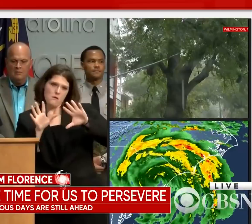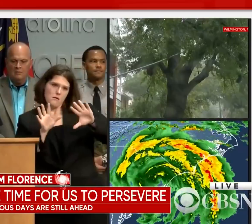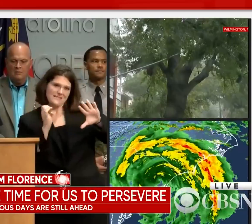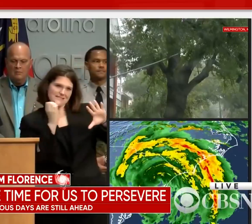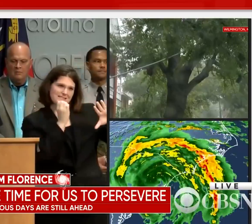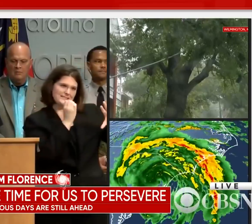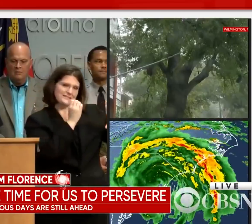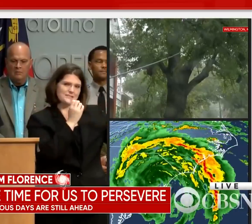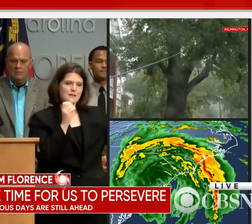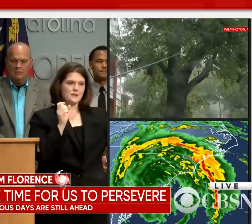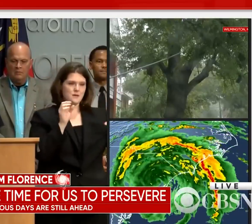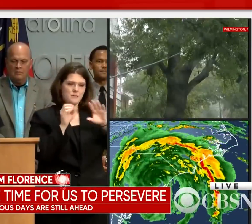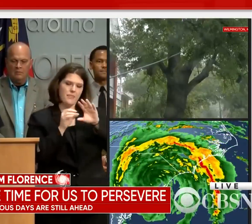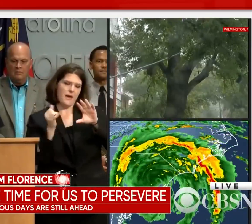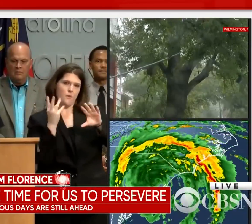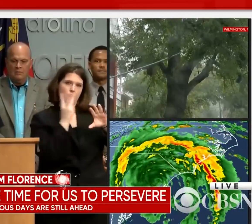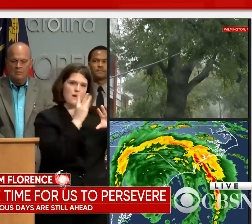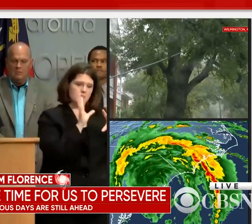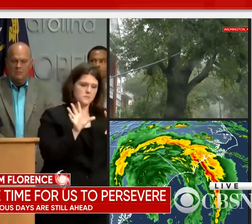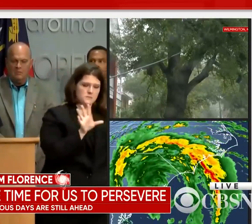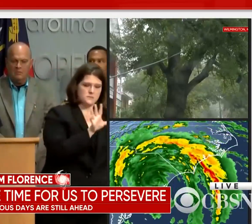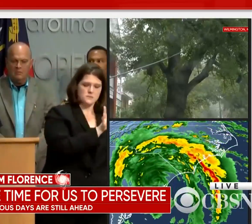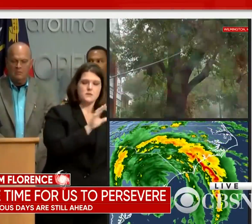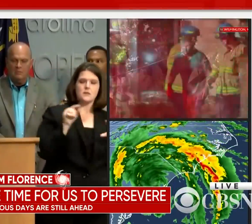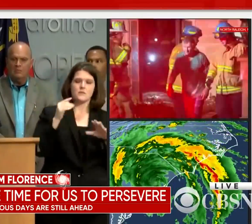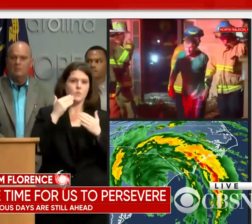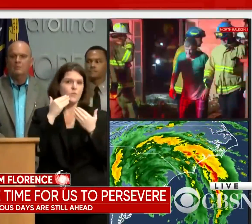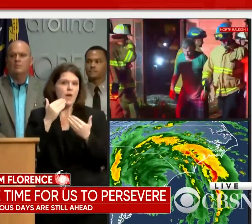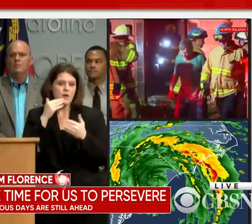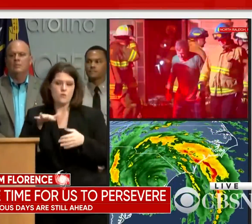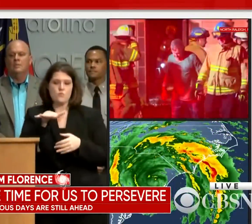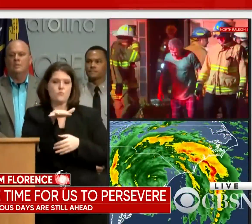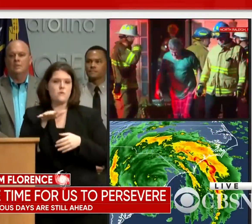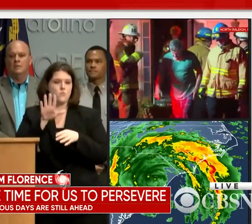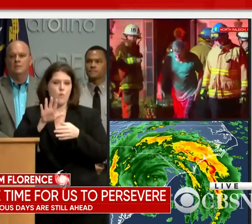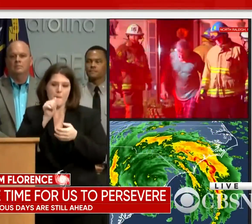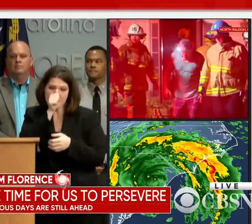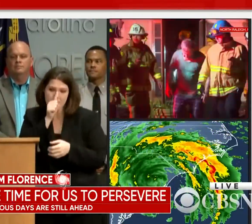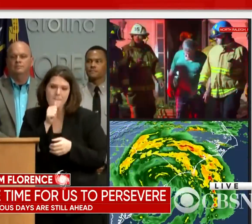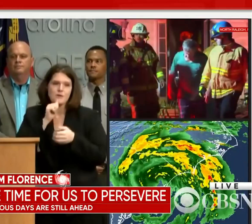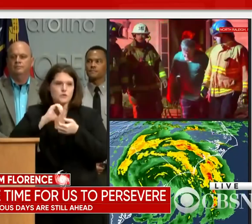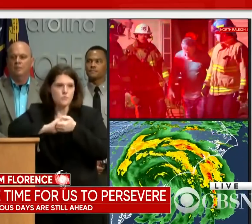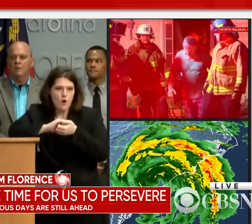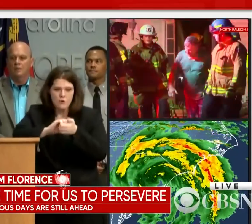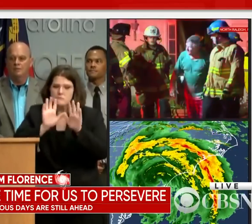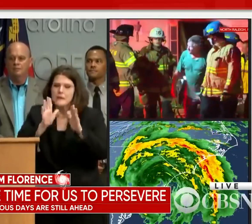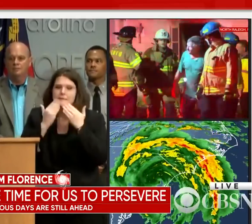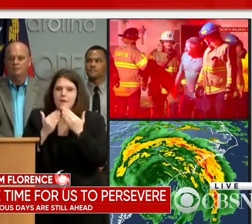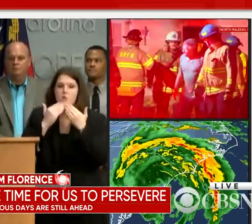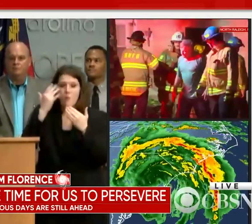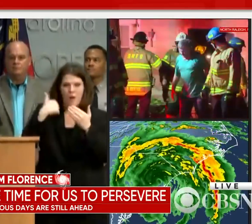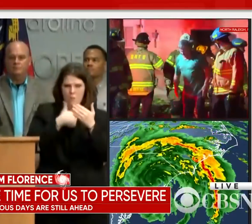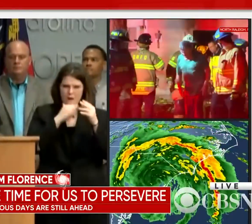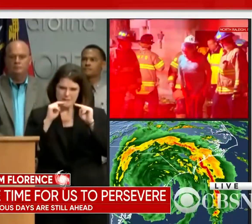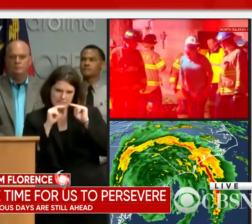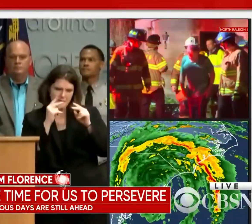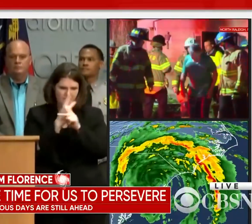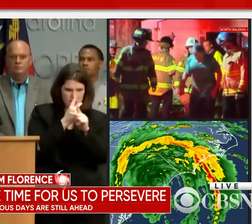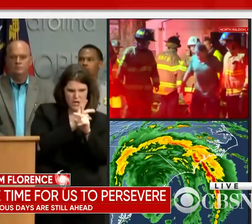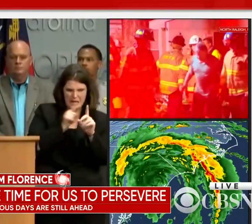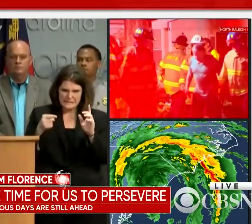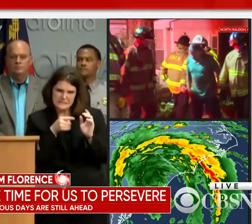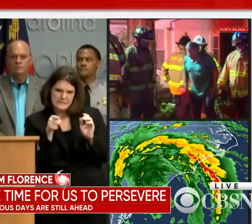state. I want to first thank the local partners for their patience as we try to negotiate some of the dangerous roads that have